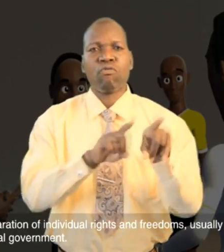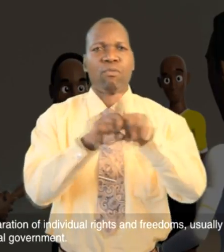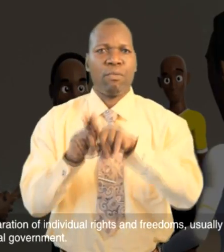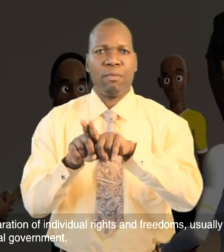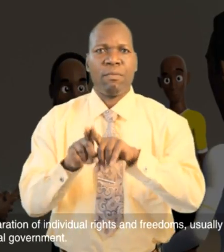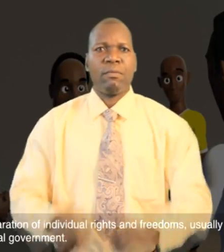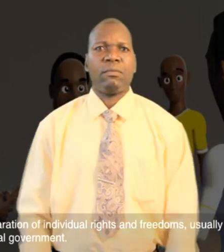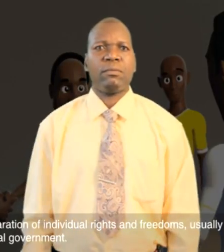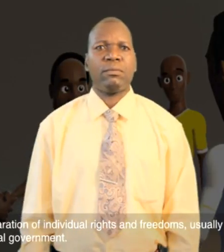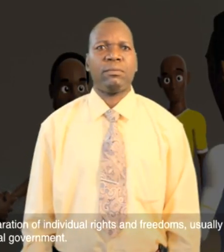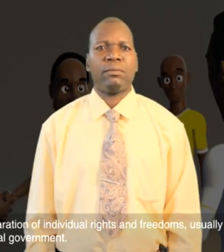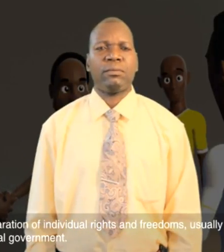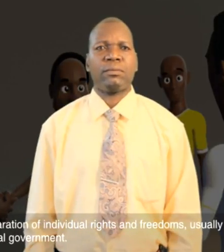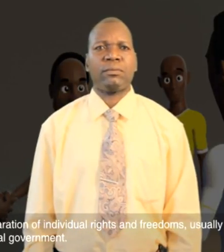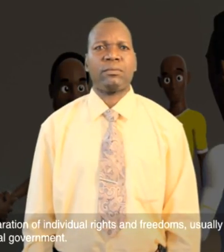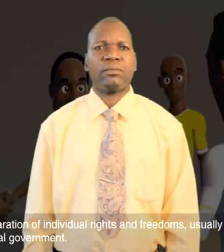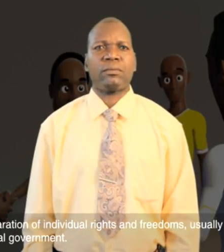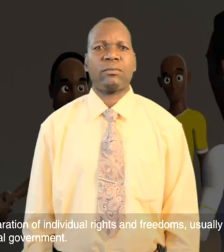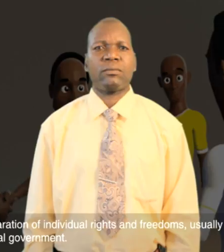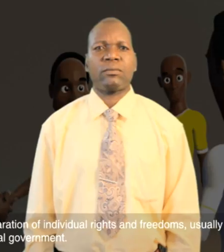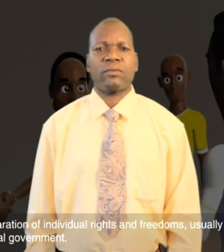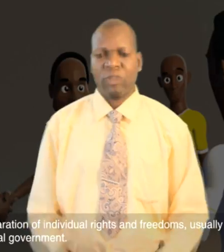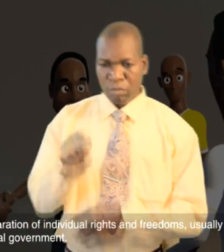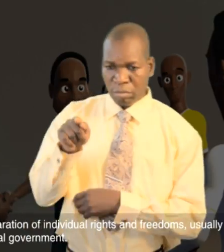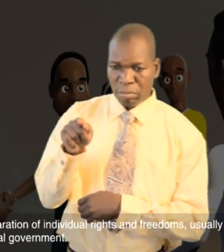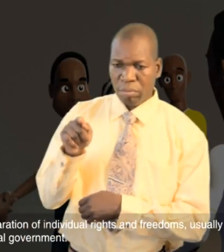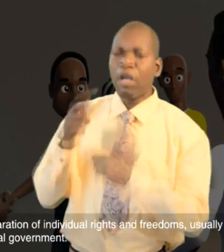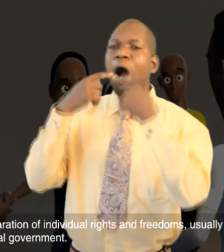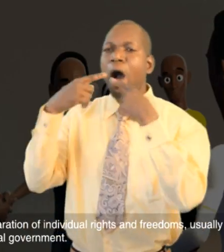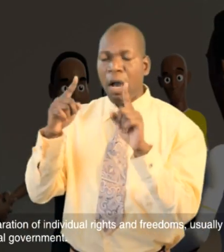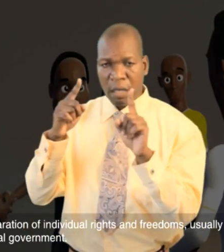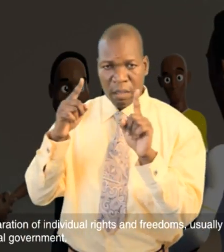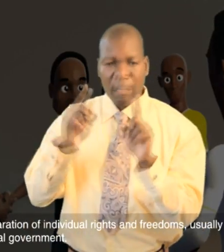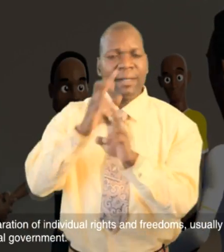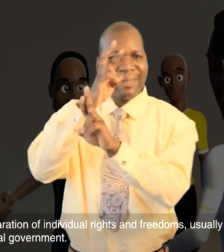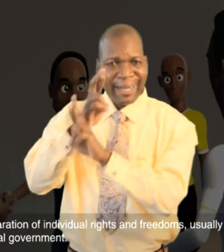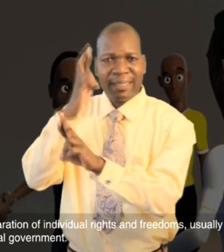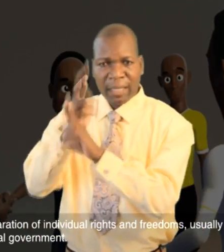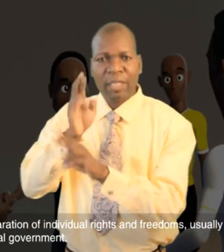of individual rights and freedoms usually issued by a national government.